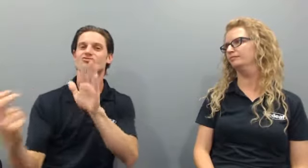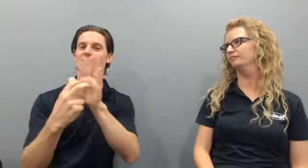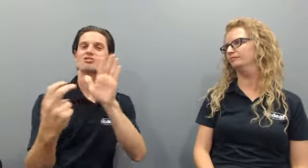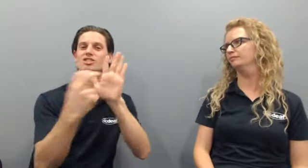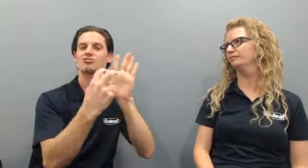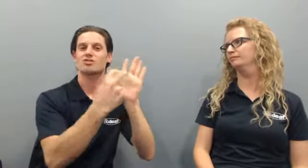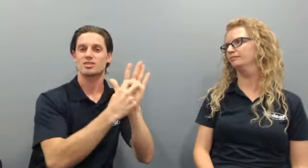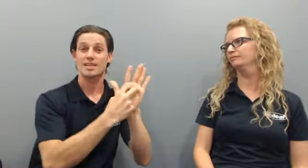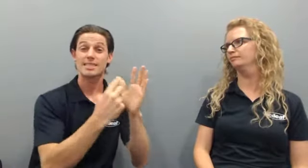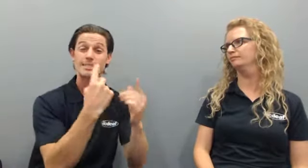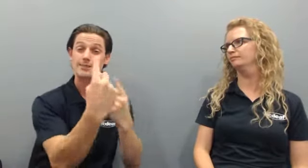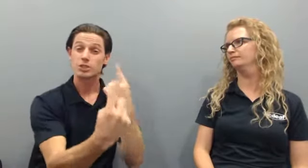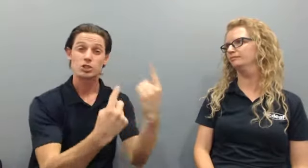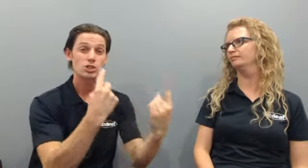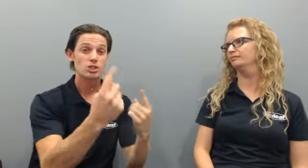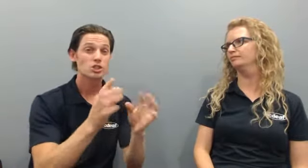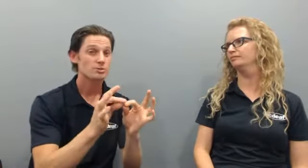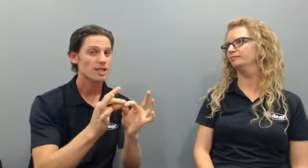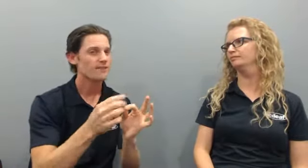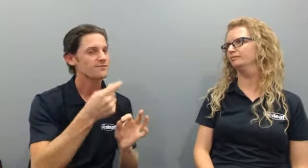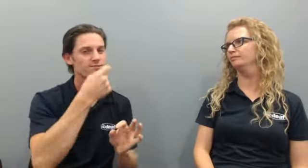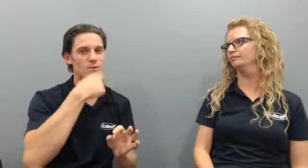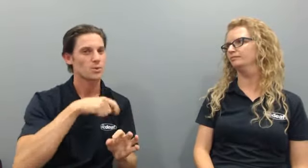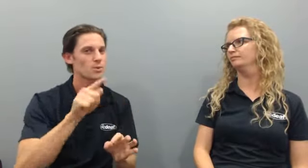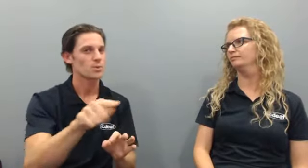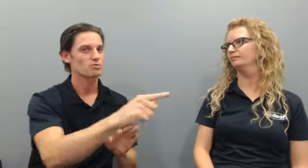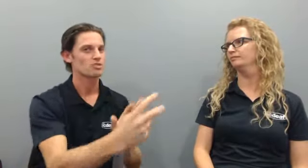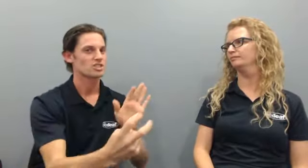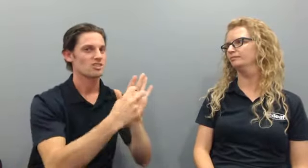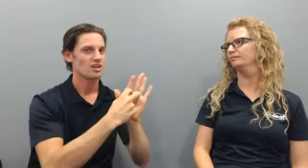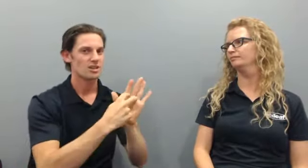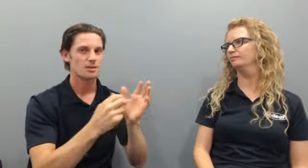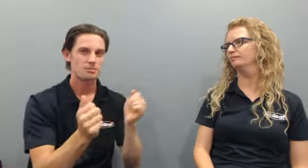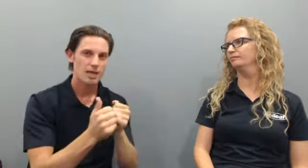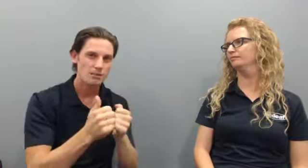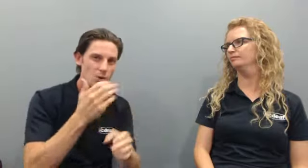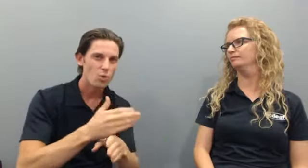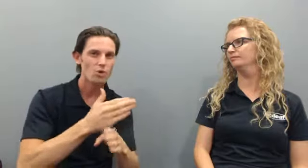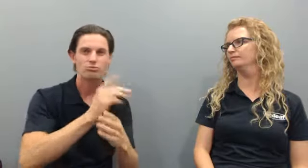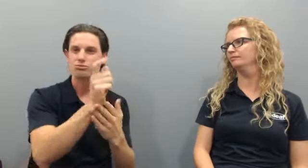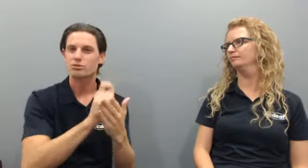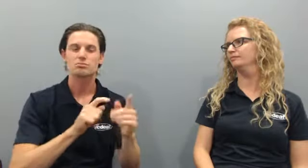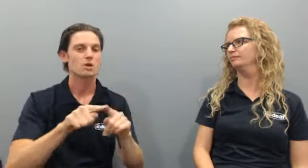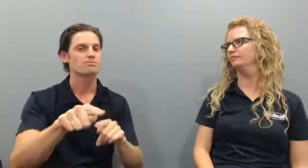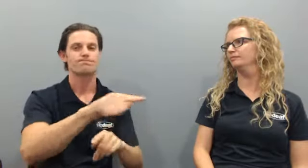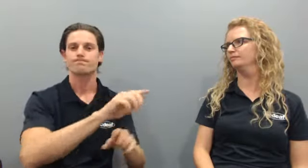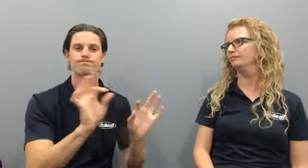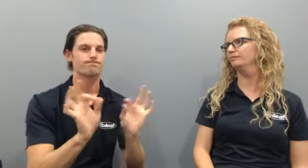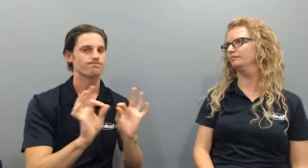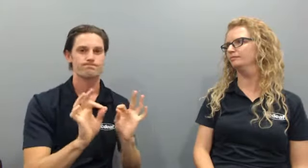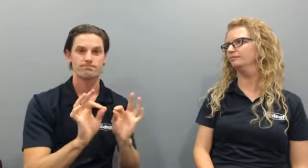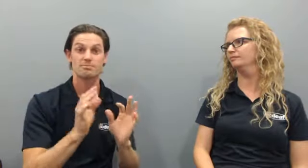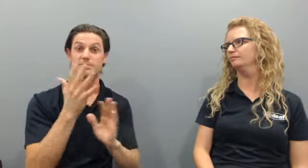have registered as service providers, but individual interpreters, there are very few that have registered. There's a lot of paperwork involved and many